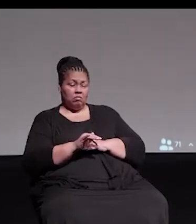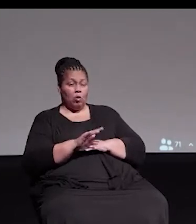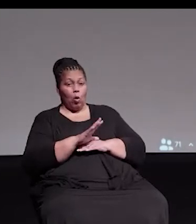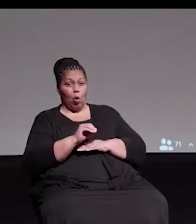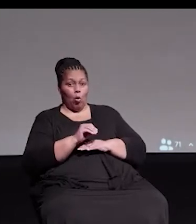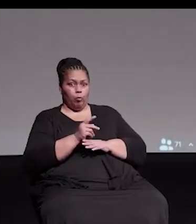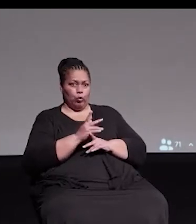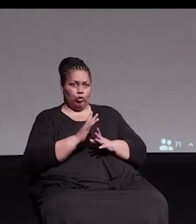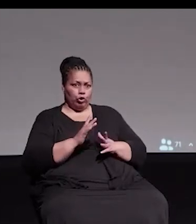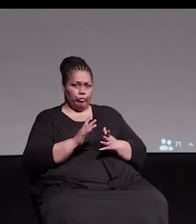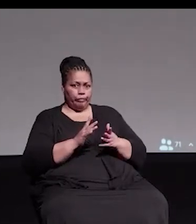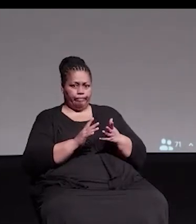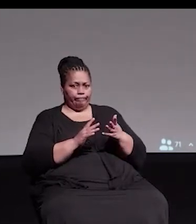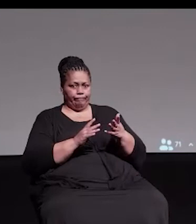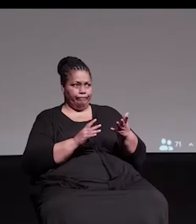Co-producer,